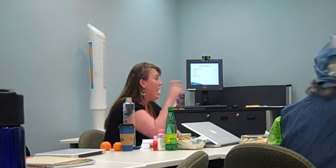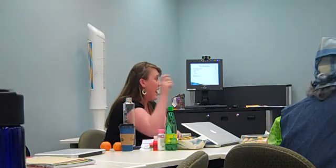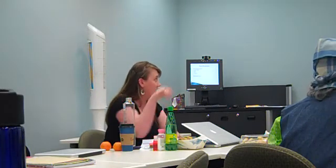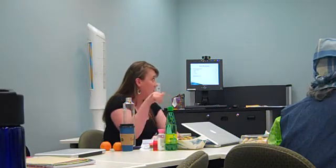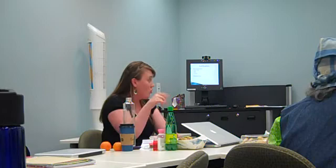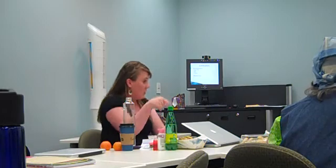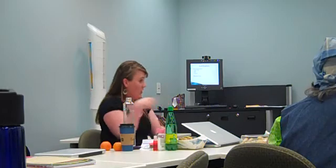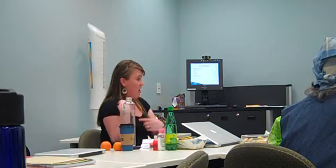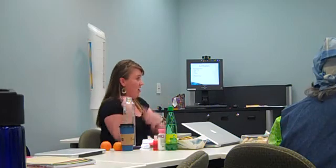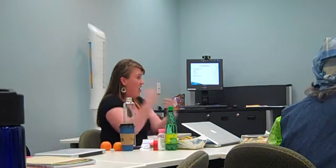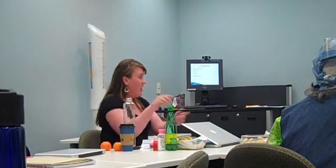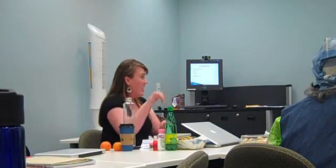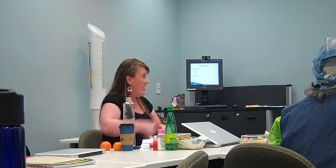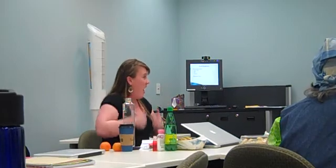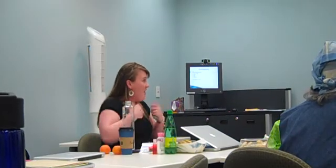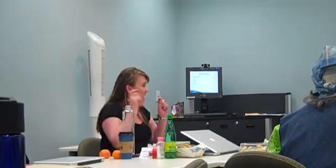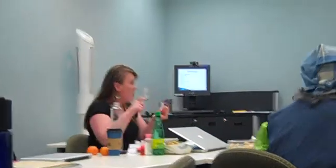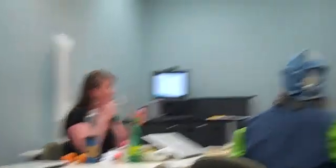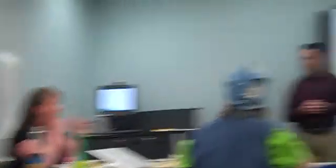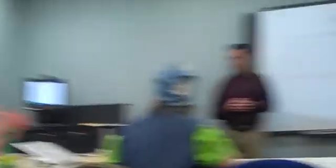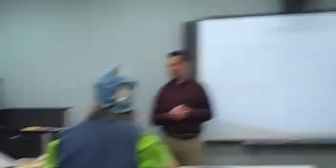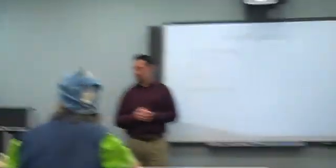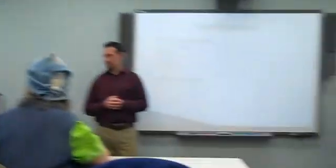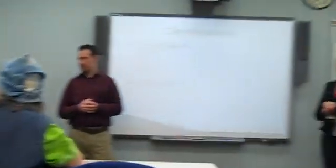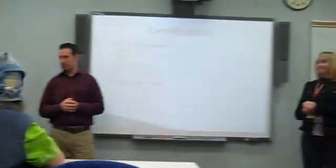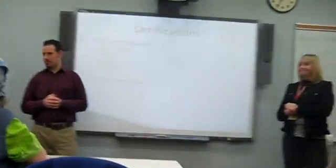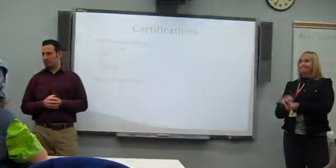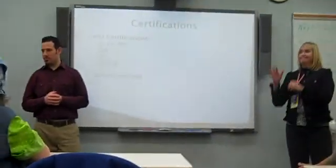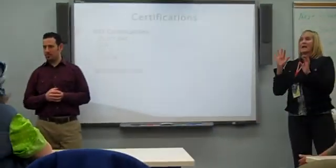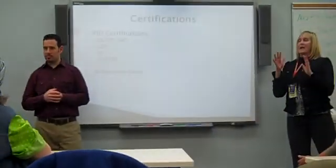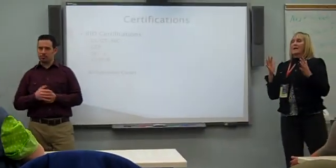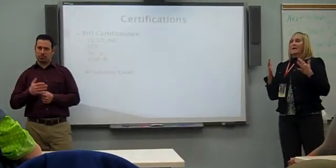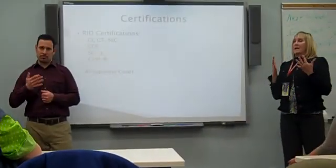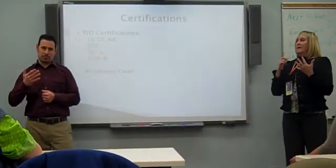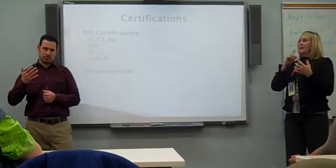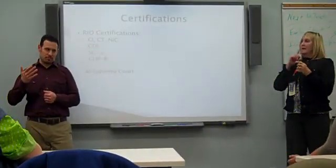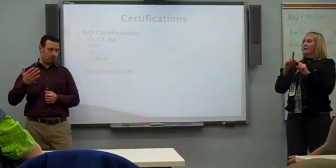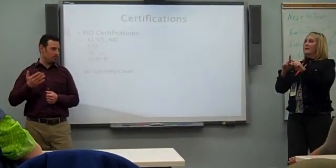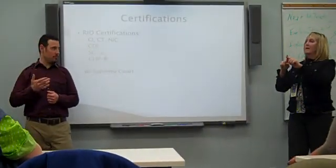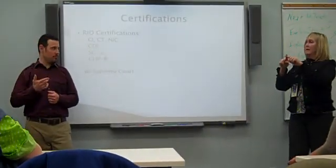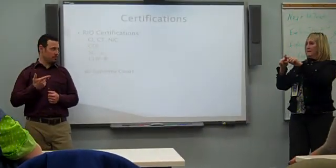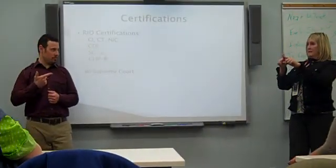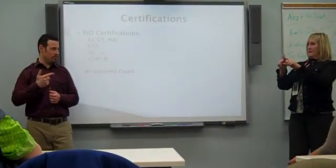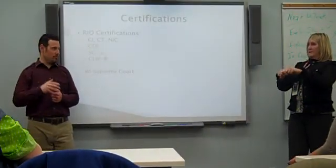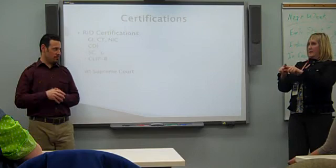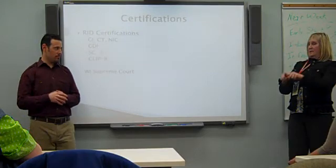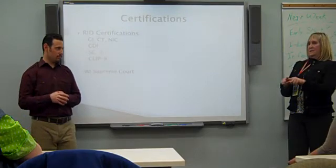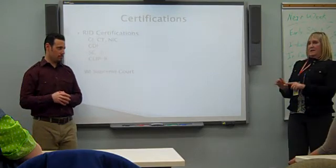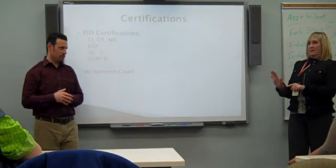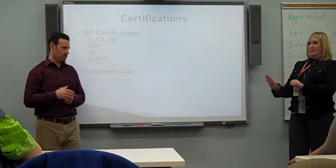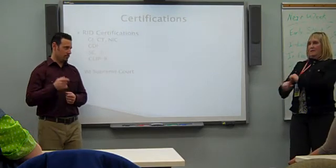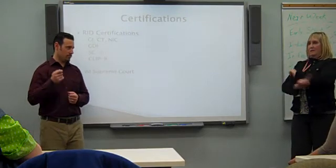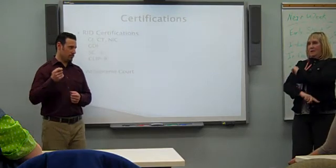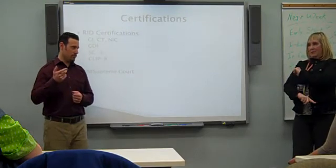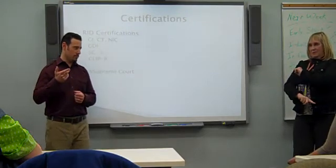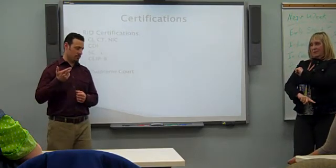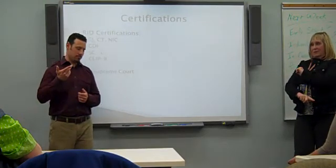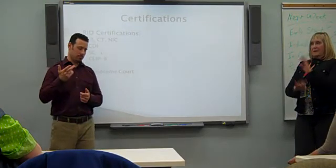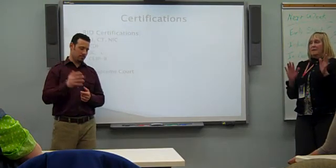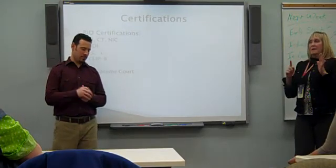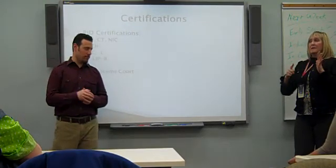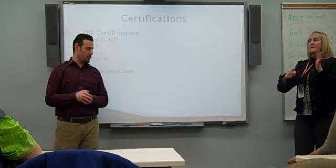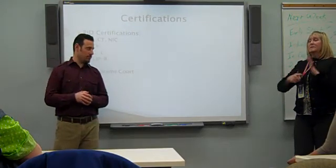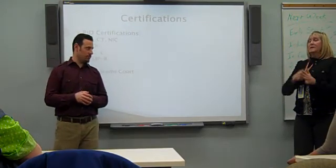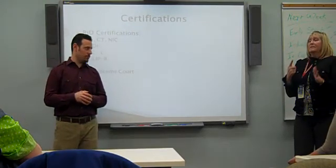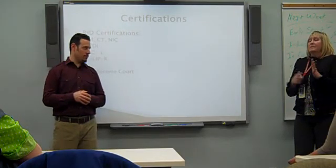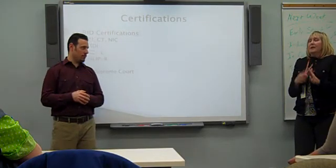So they have to list everything? Yep, you're right. So they still have to follow that? Well, it depends.